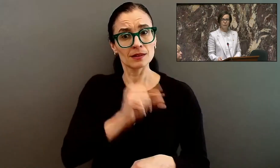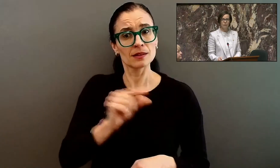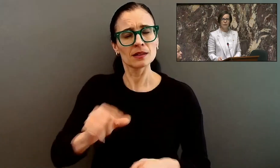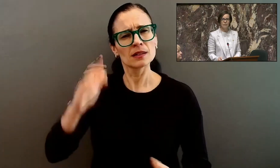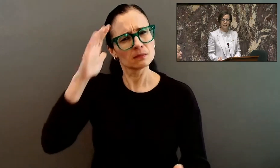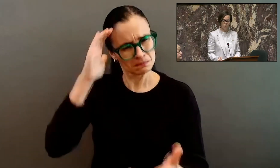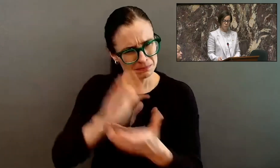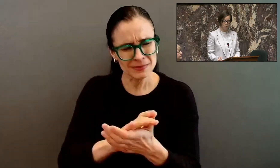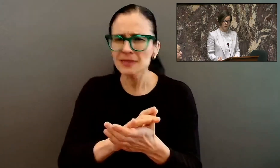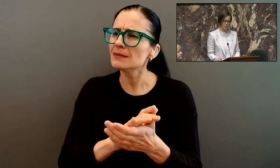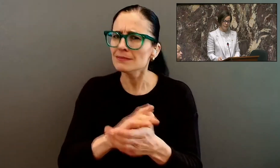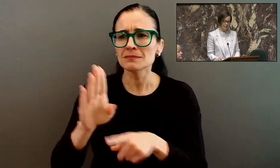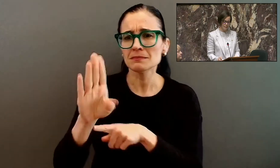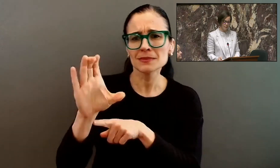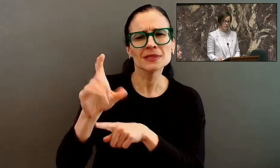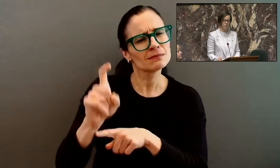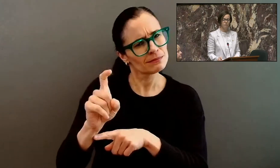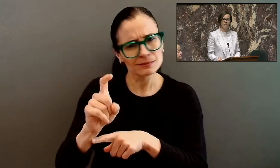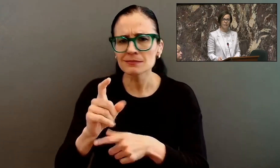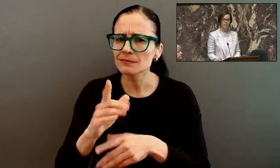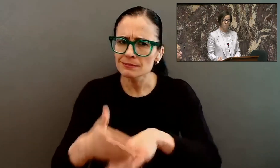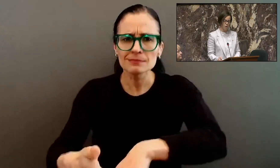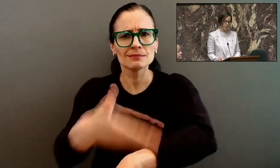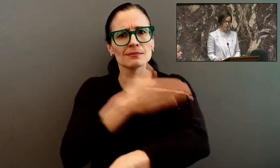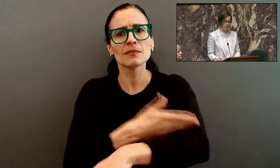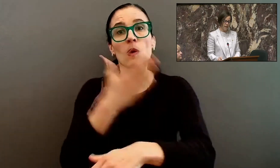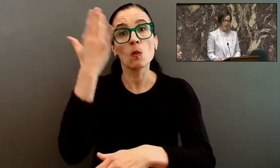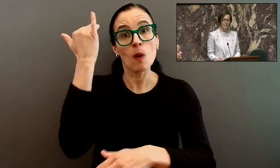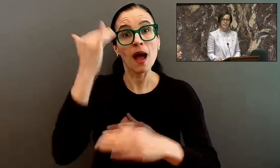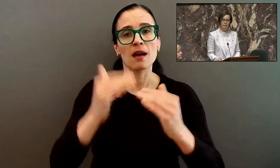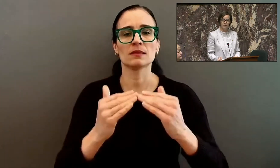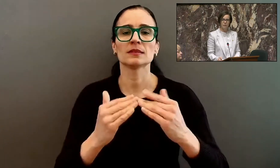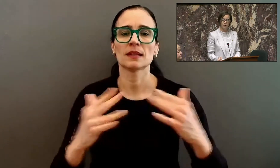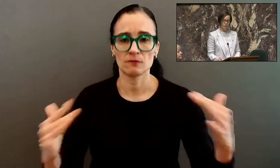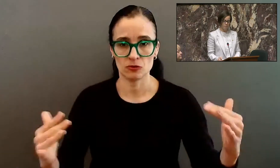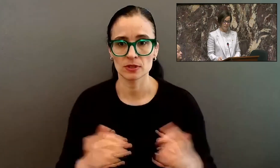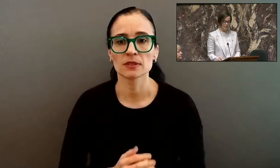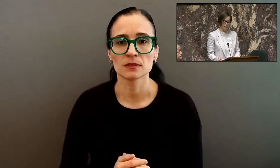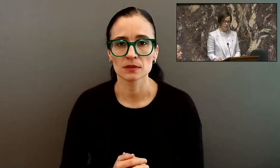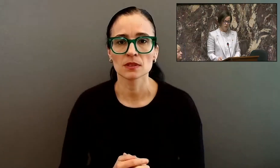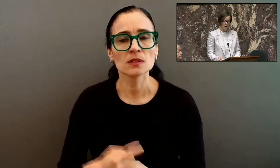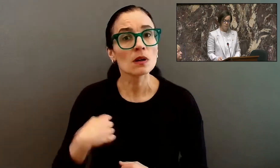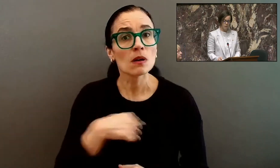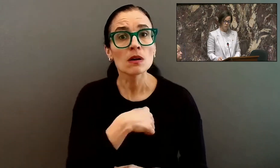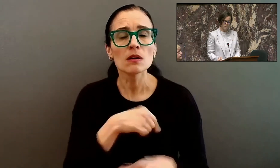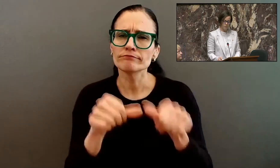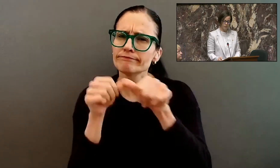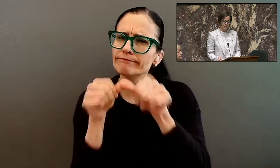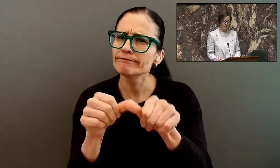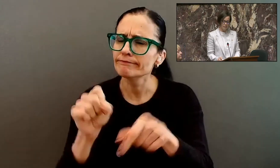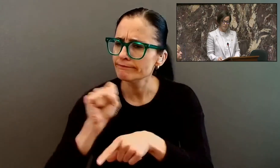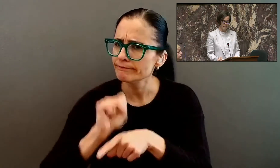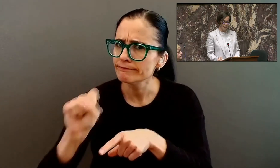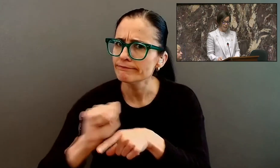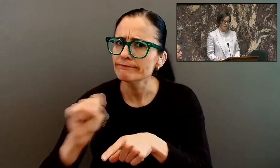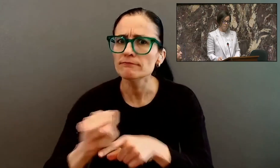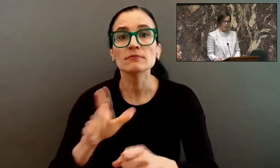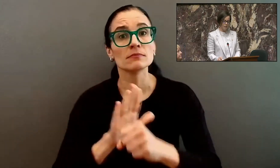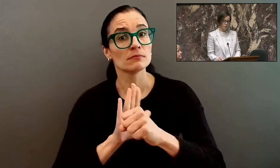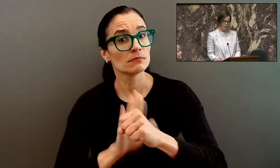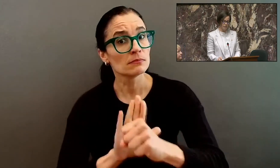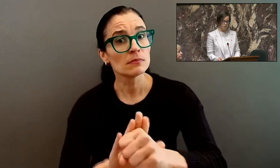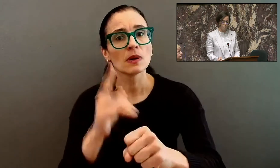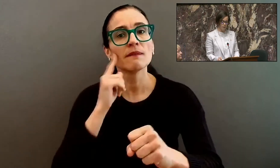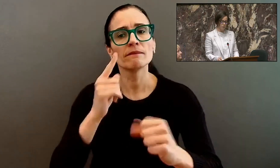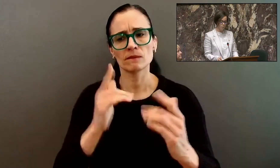we will continue to work relentlessly to advance equality and safety throughout BC for the two-spirit, lesbian, gay,